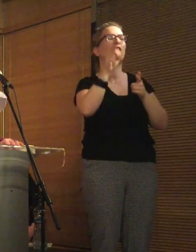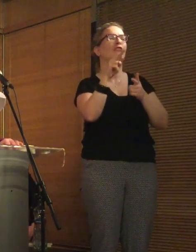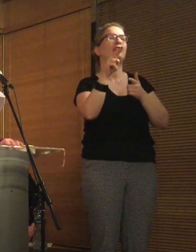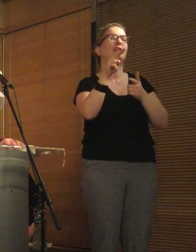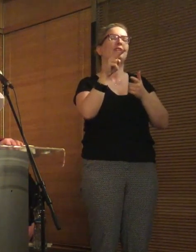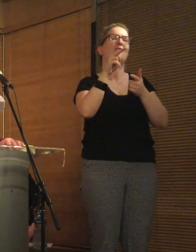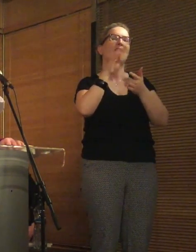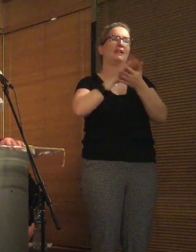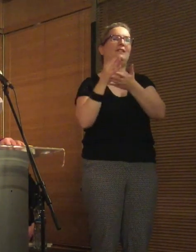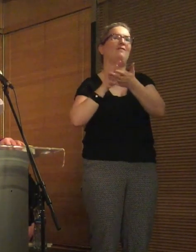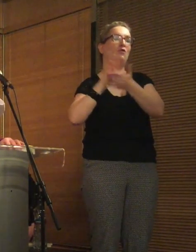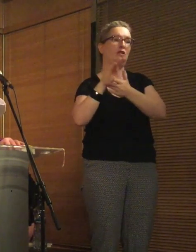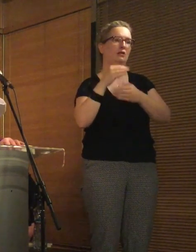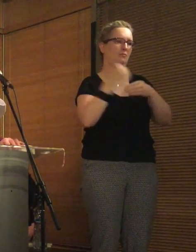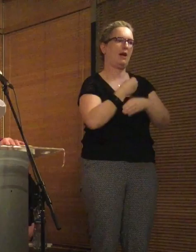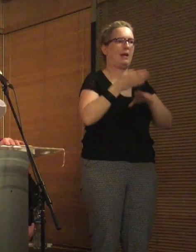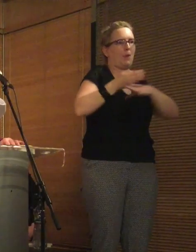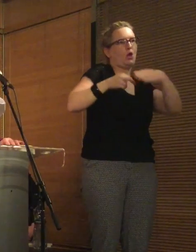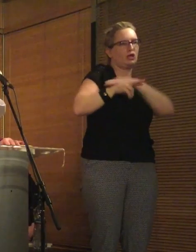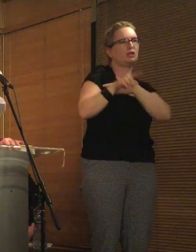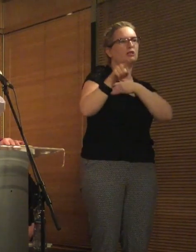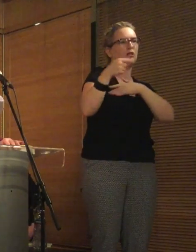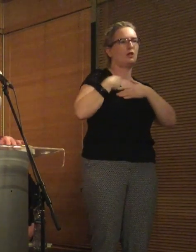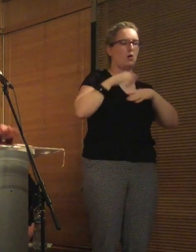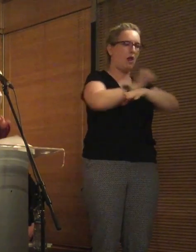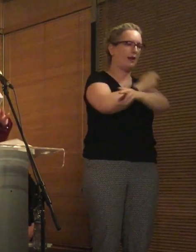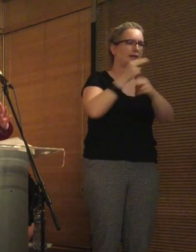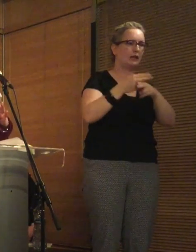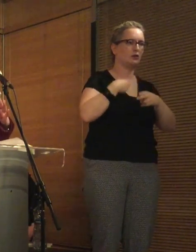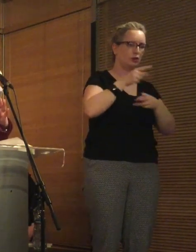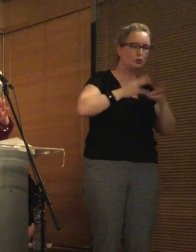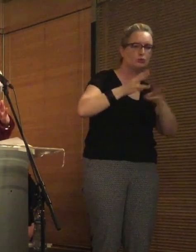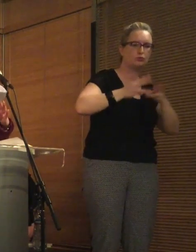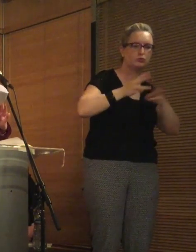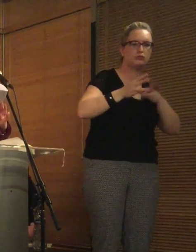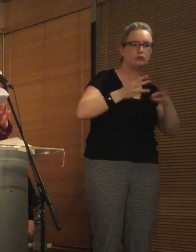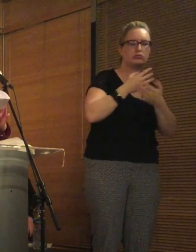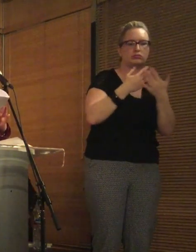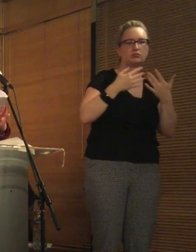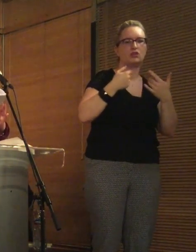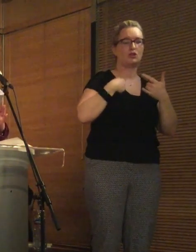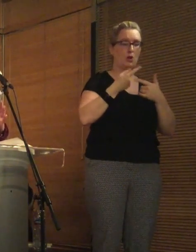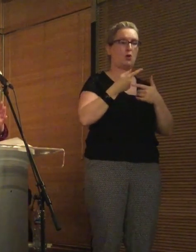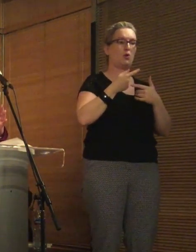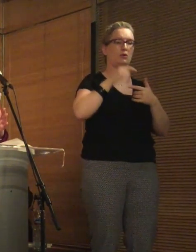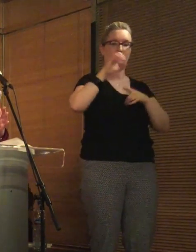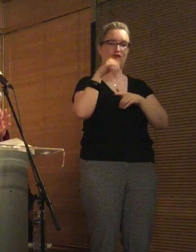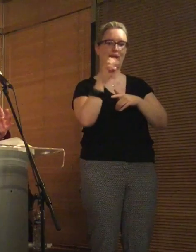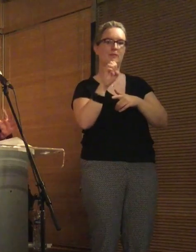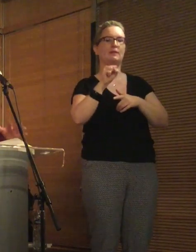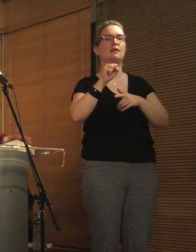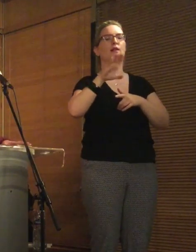the employers. And she kept that, you know, they worked together, herself and James